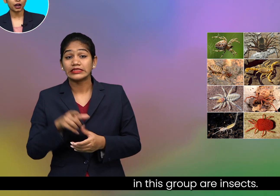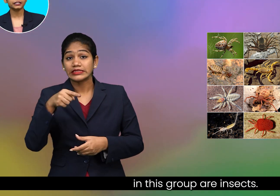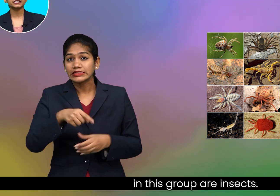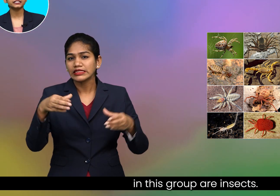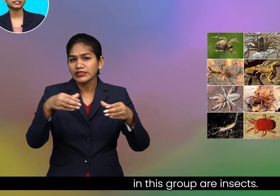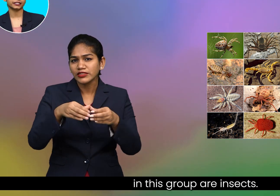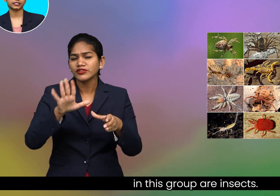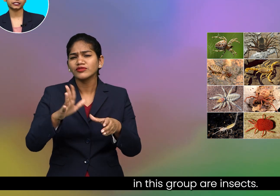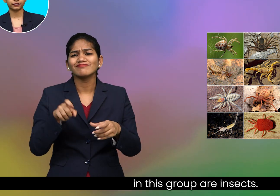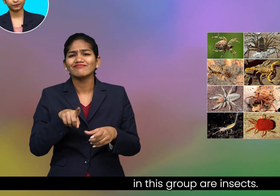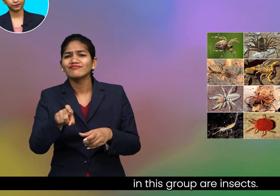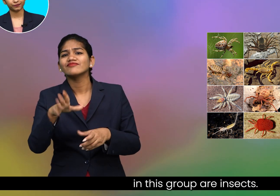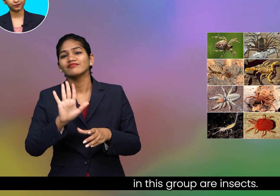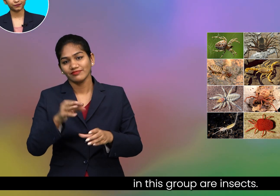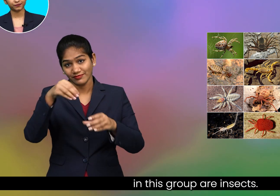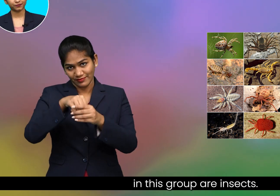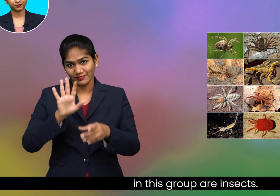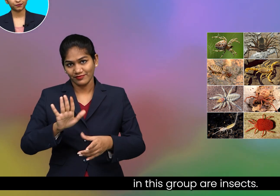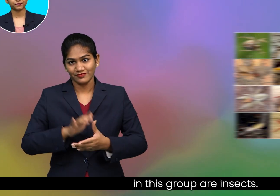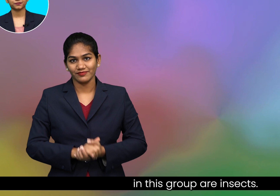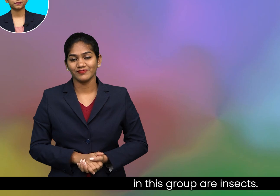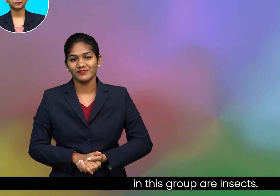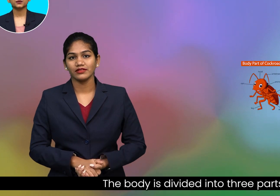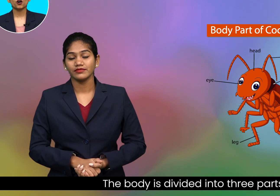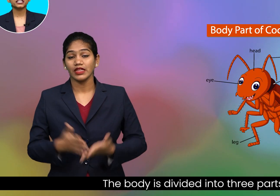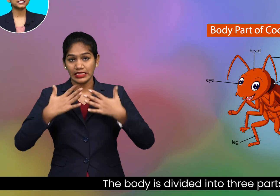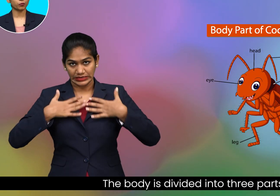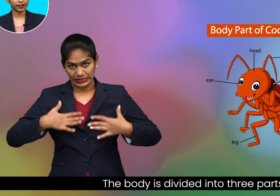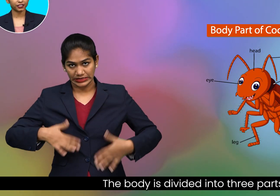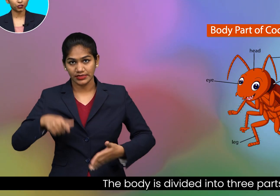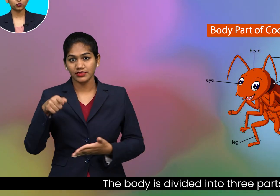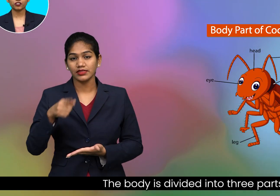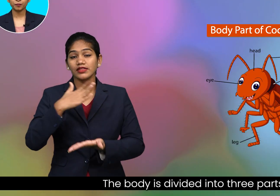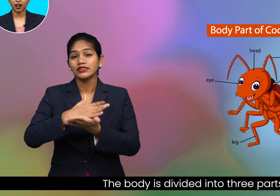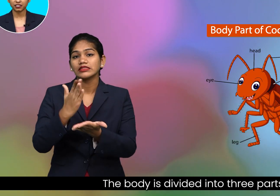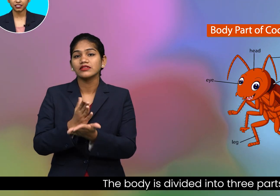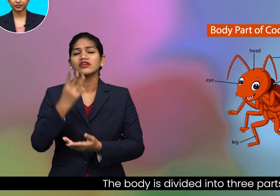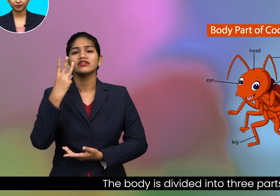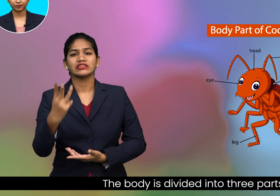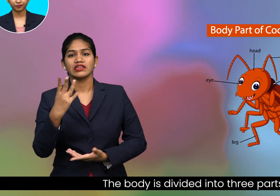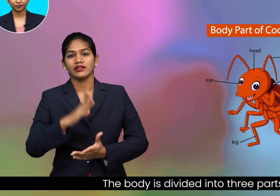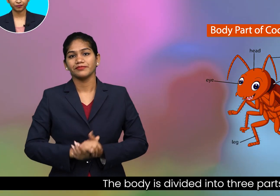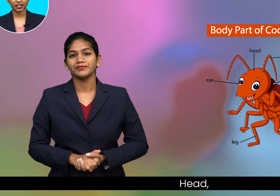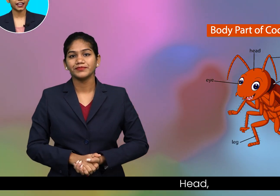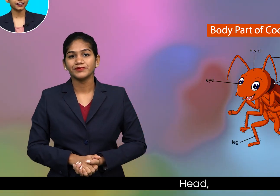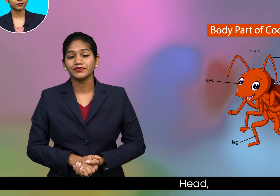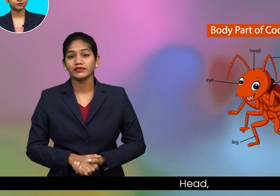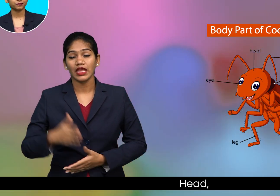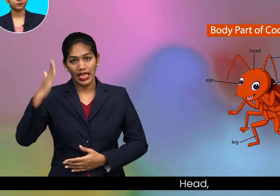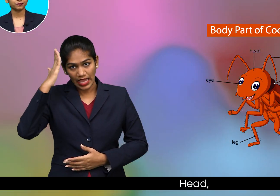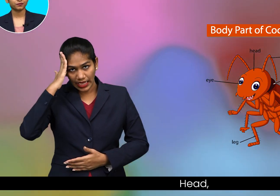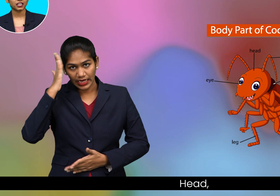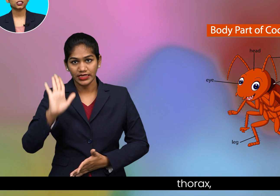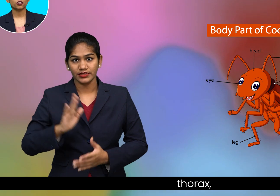group are insects. The body is divided into three parts. Head,